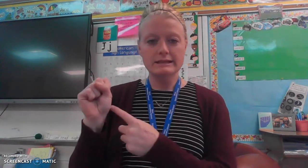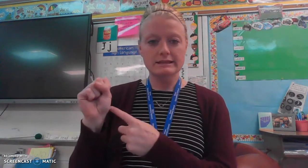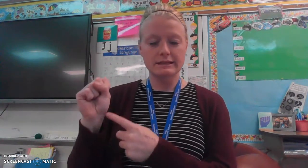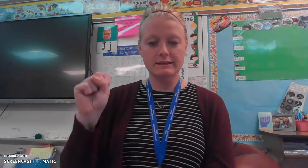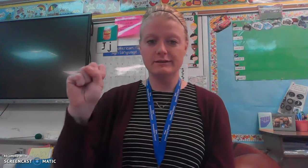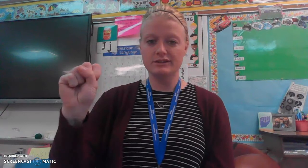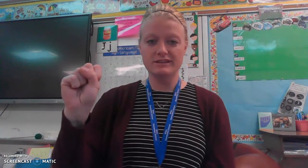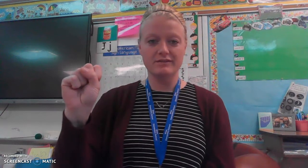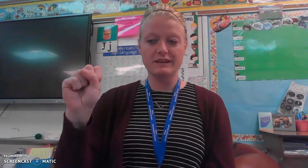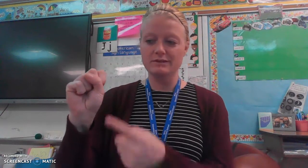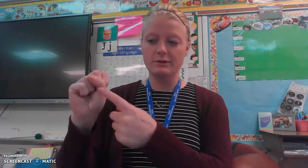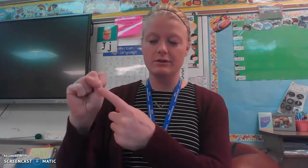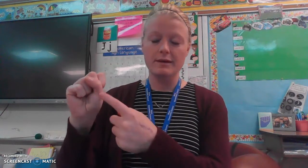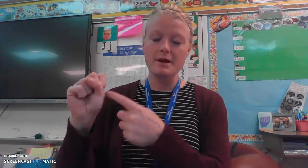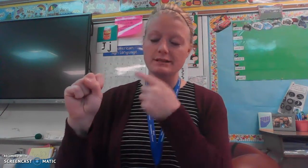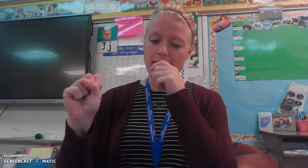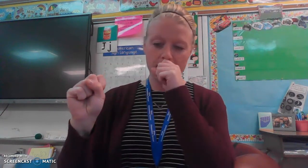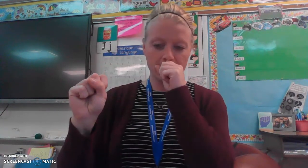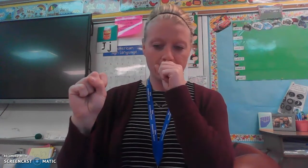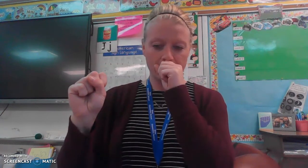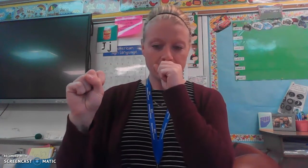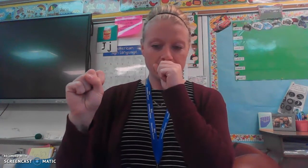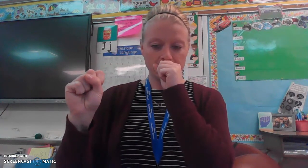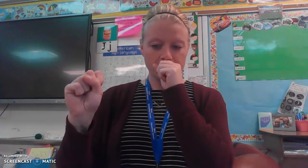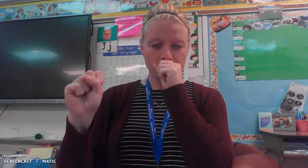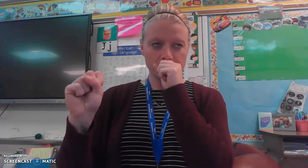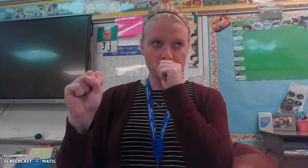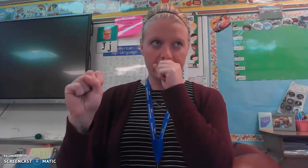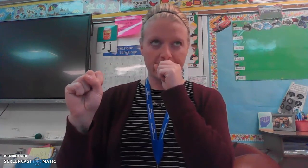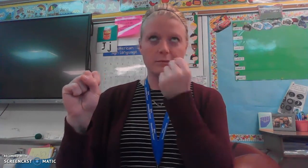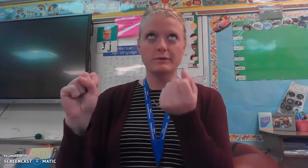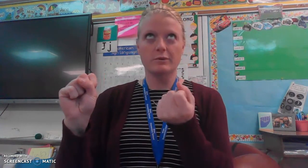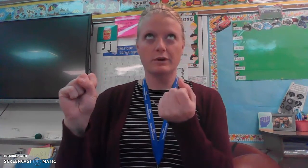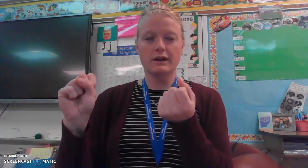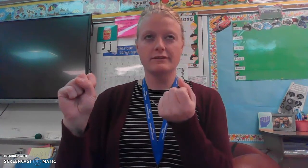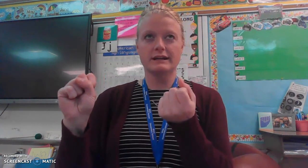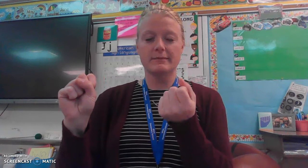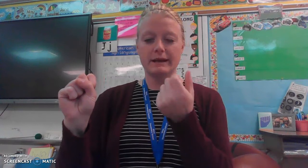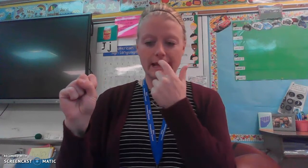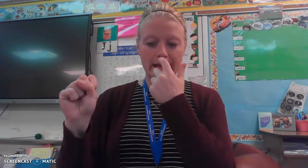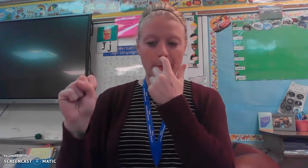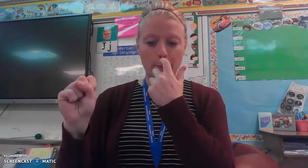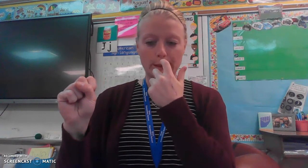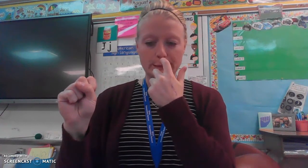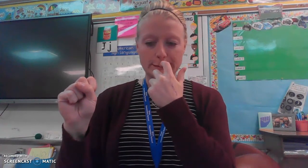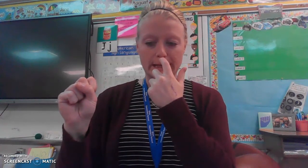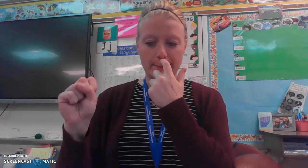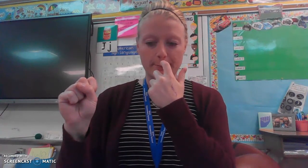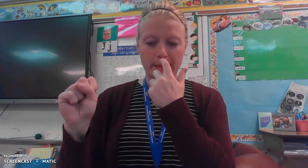S, it's just a fist with your thumb on top. I can't remember the word off the top of my head, but we're going to sign, I